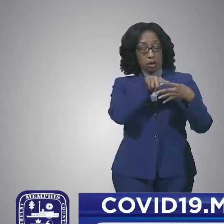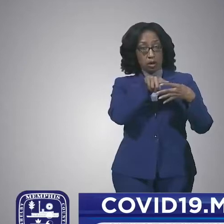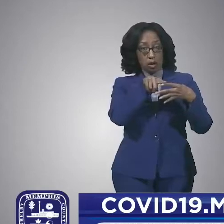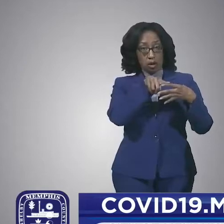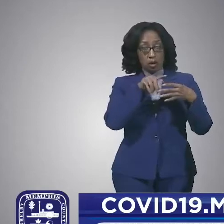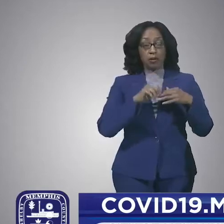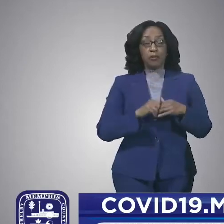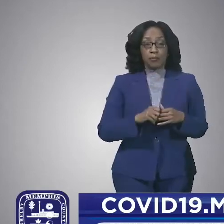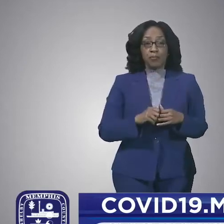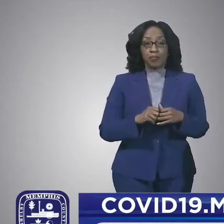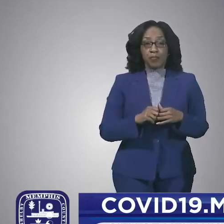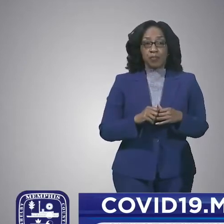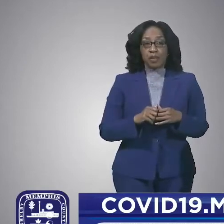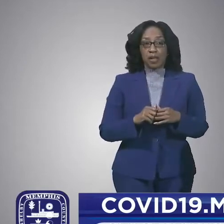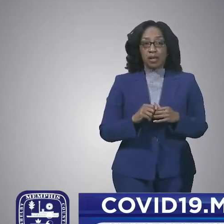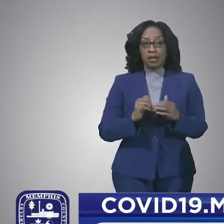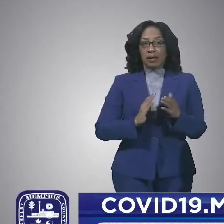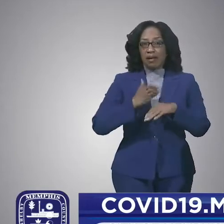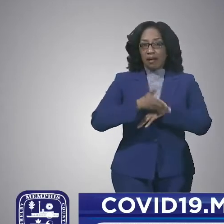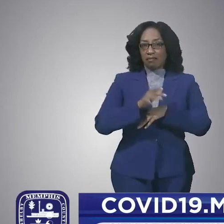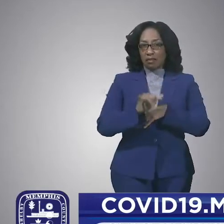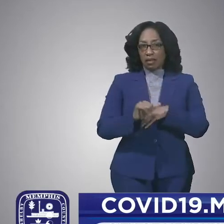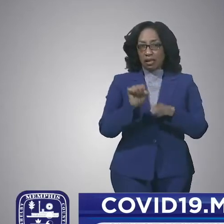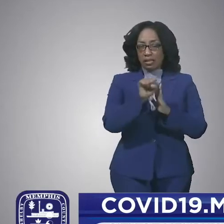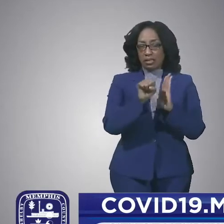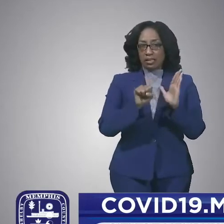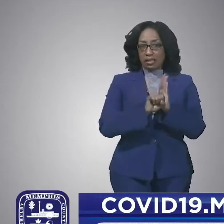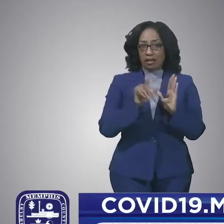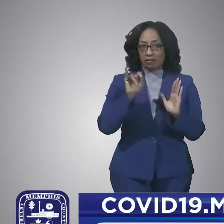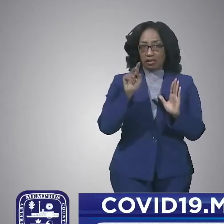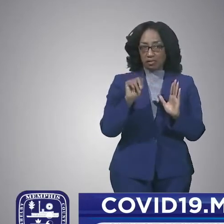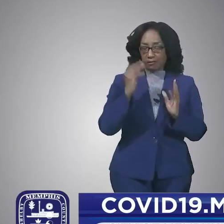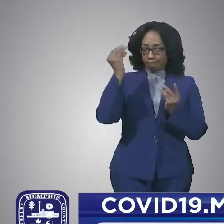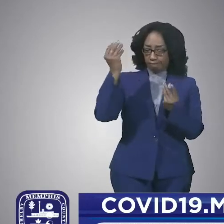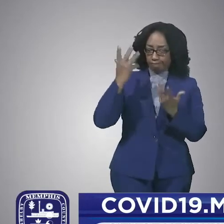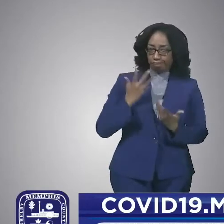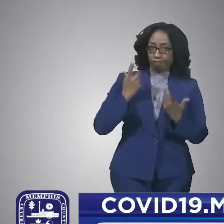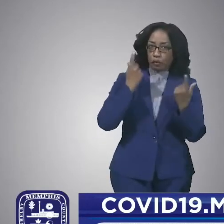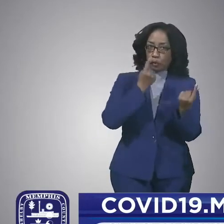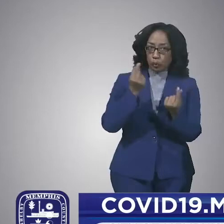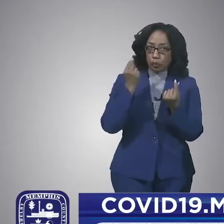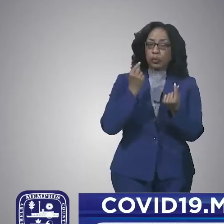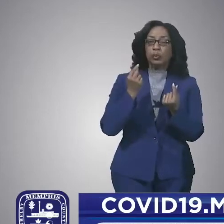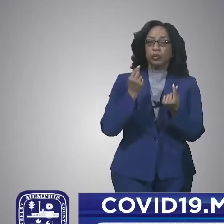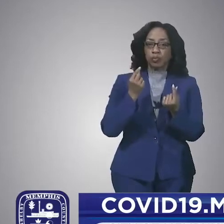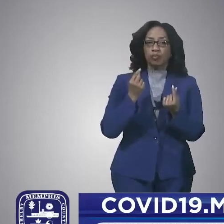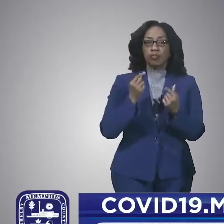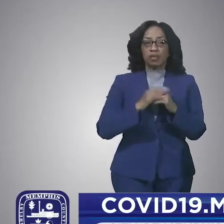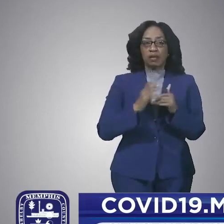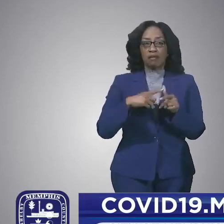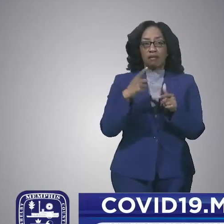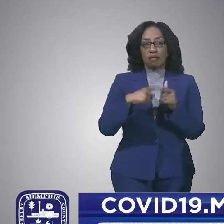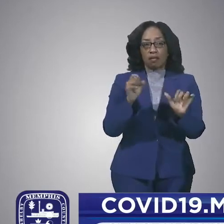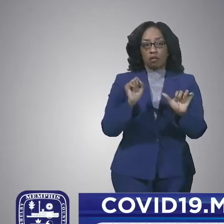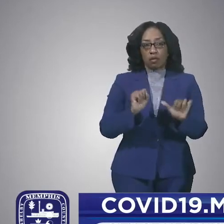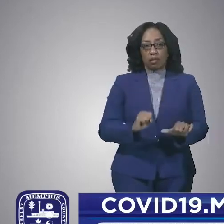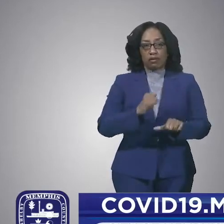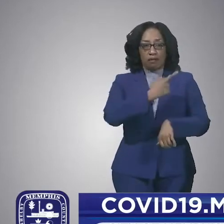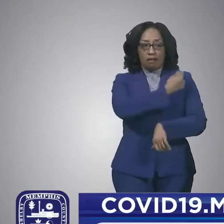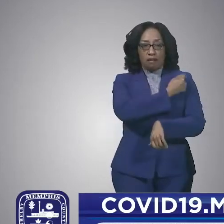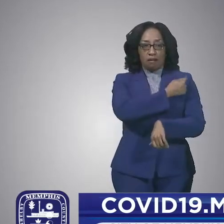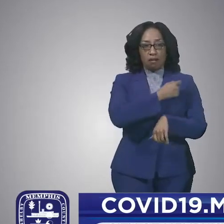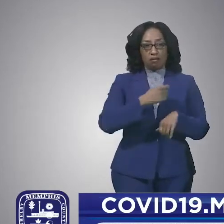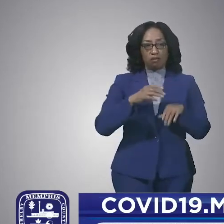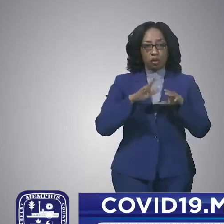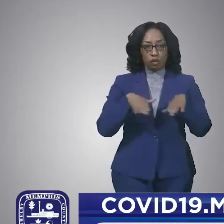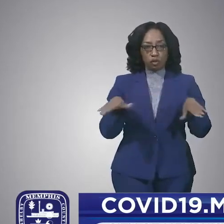expect to get word and guidance from the state of Tennessee. Once we get that guidance, we will be able to administer those vaccines for